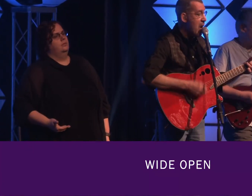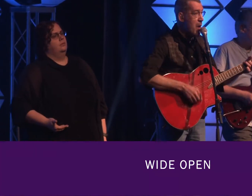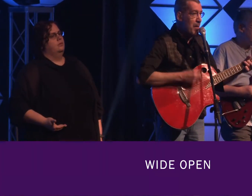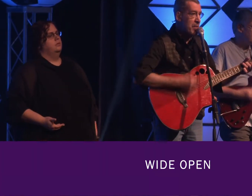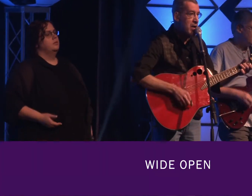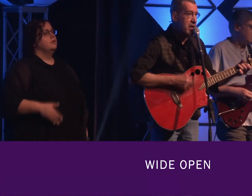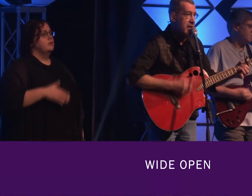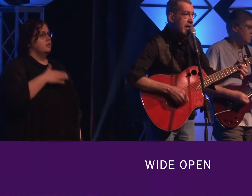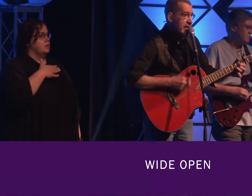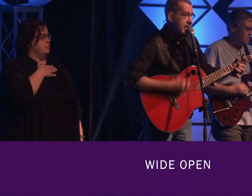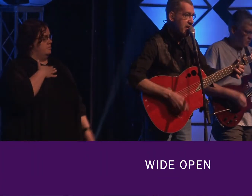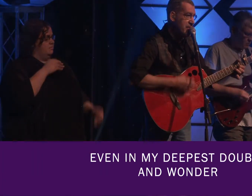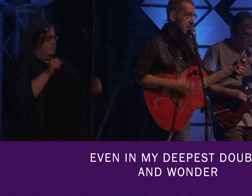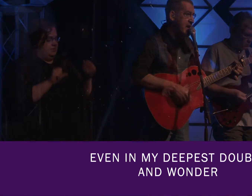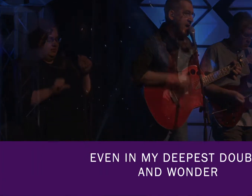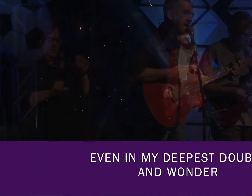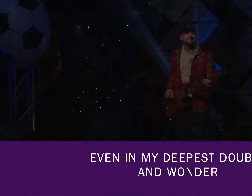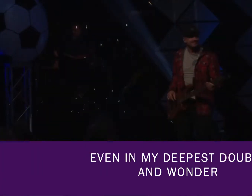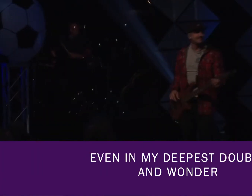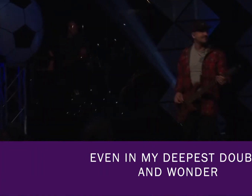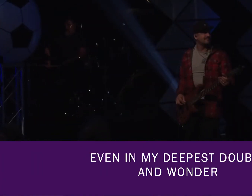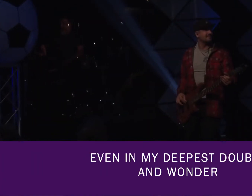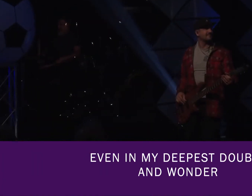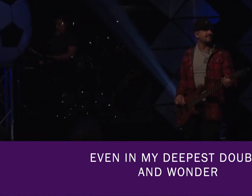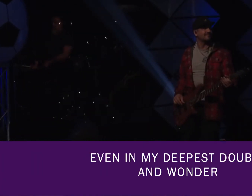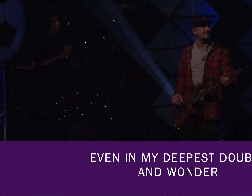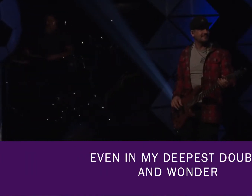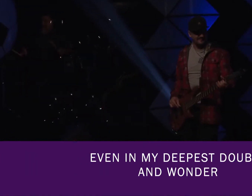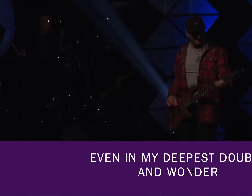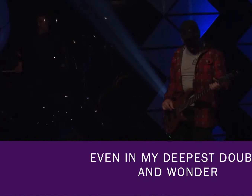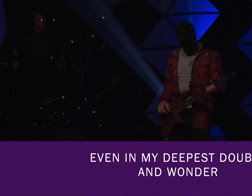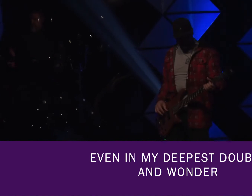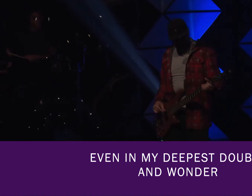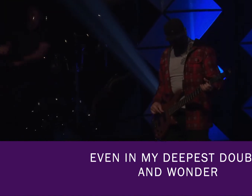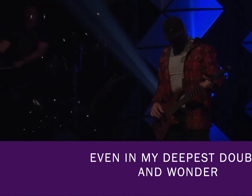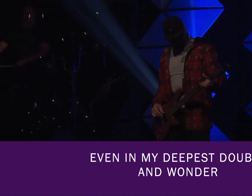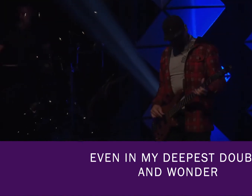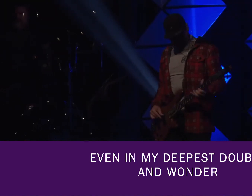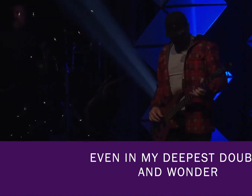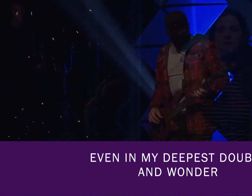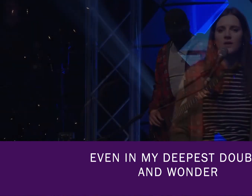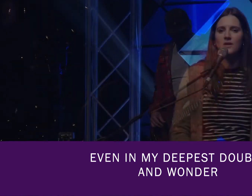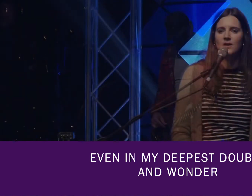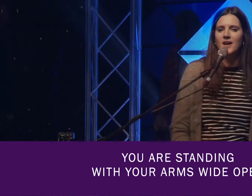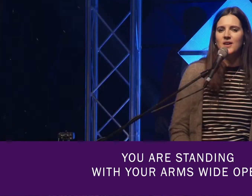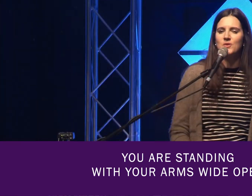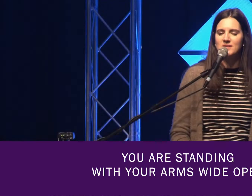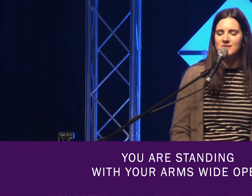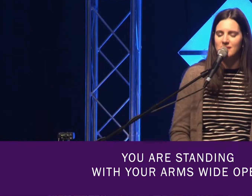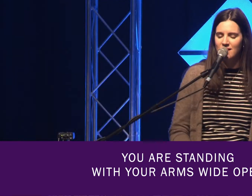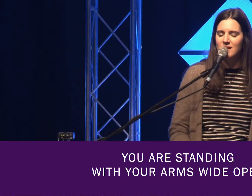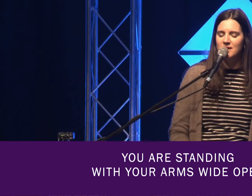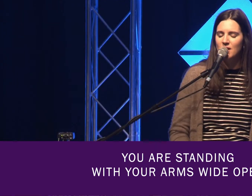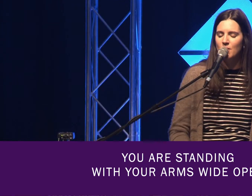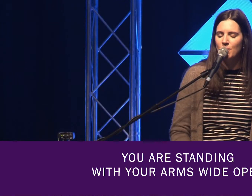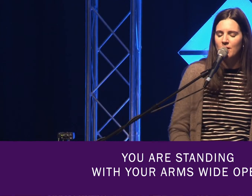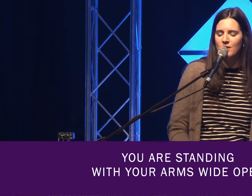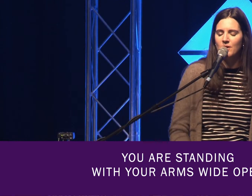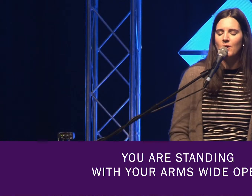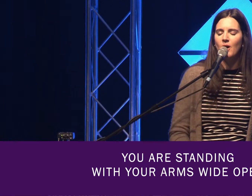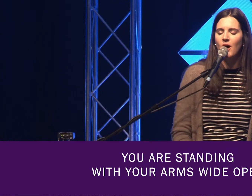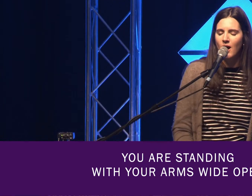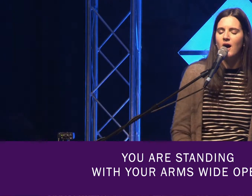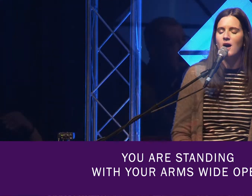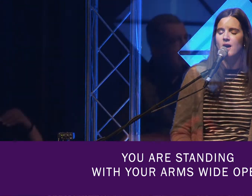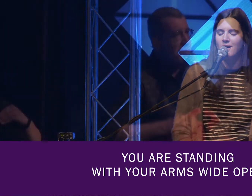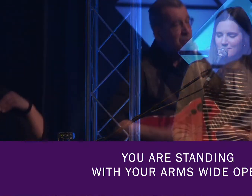wide open. Even in my deepest doubts and wonder, you're standing with